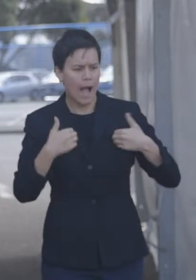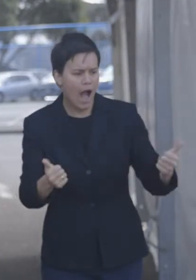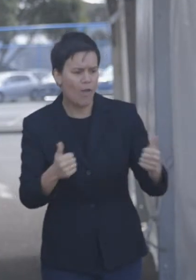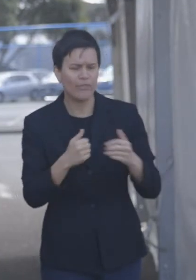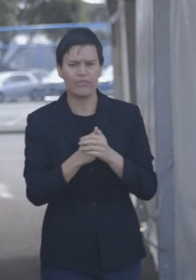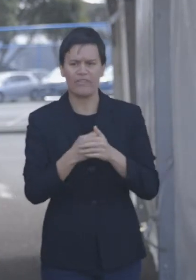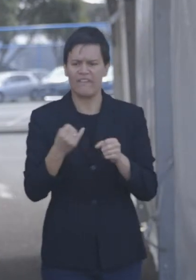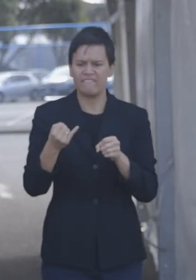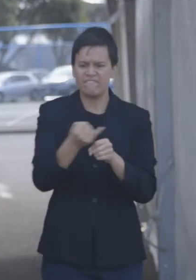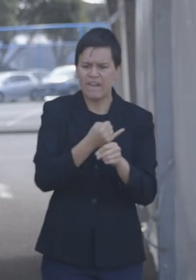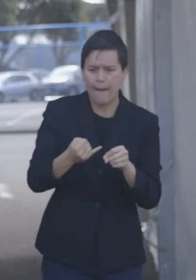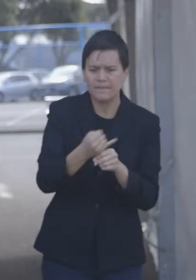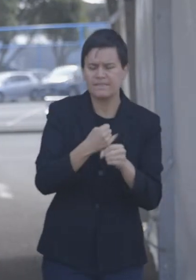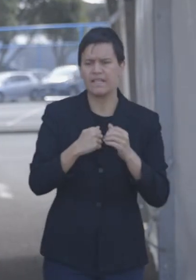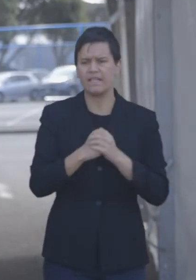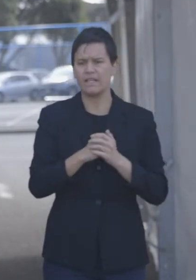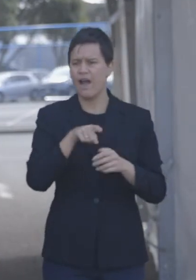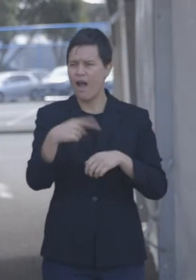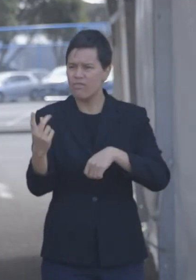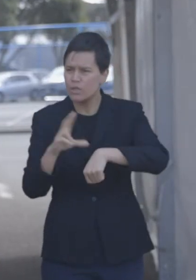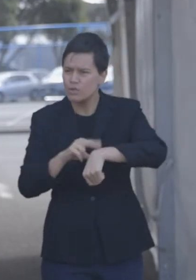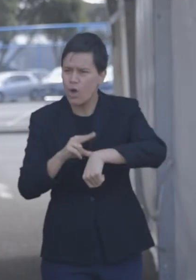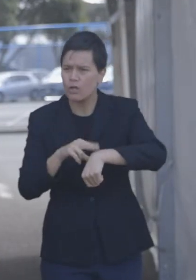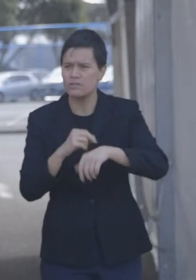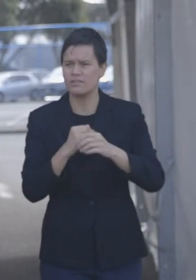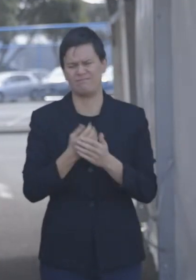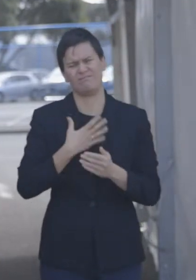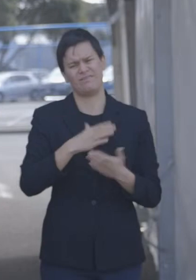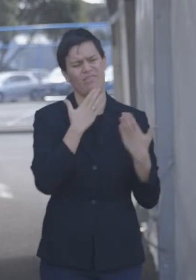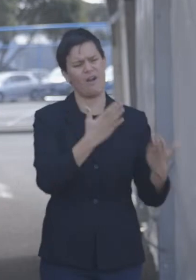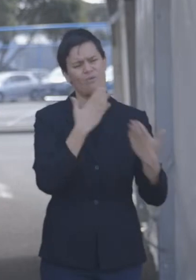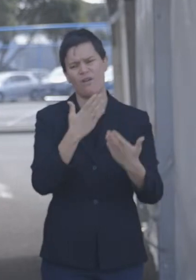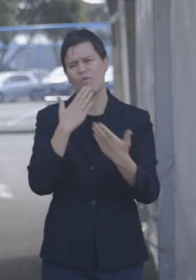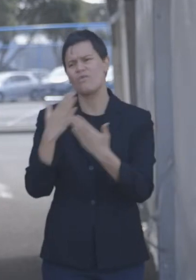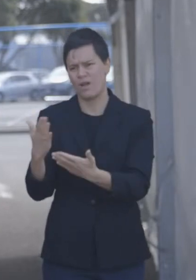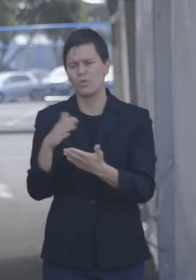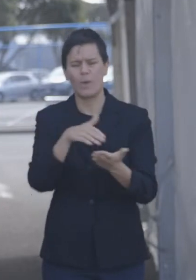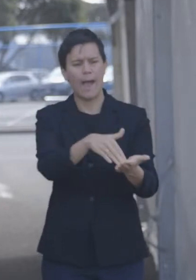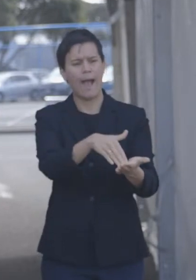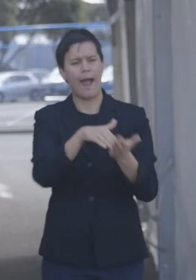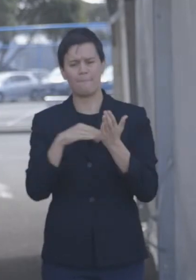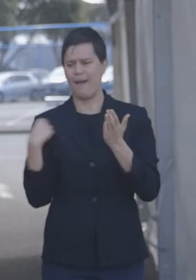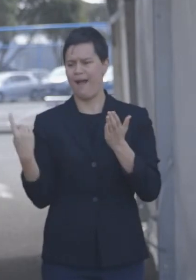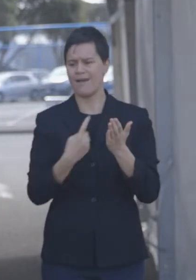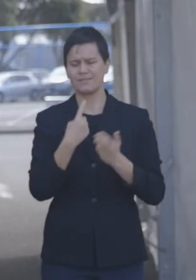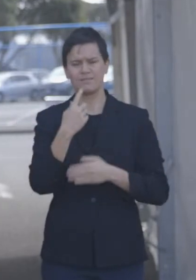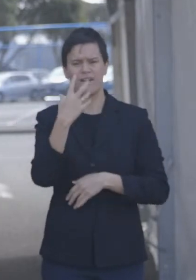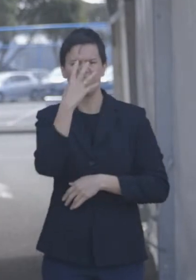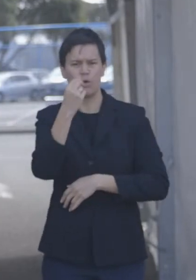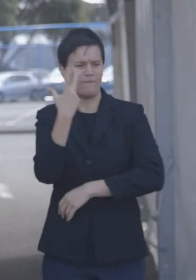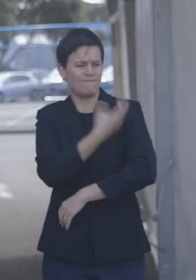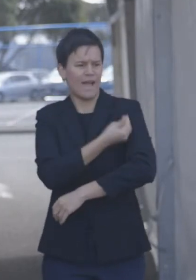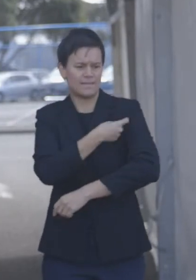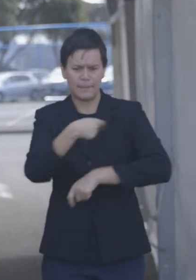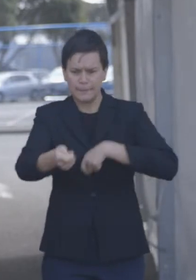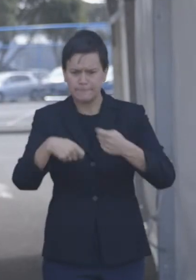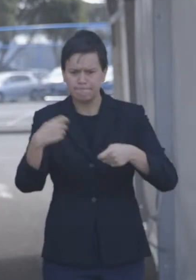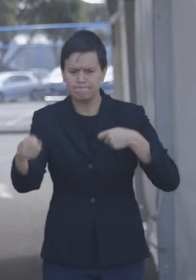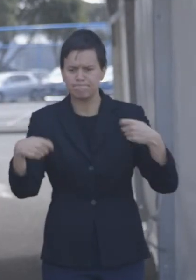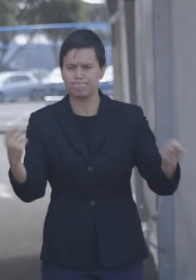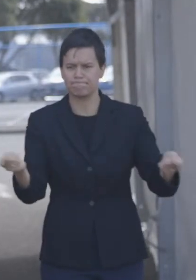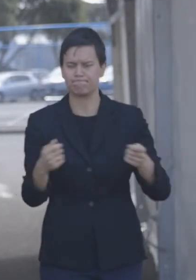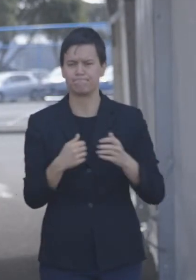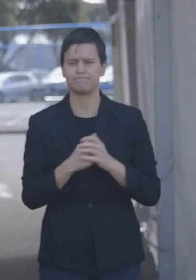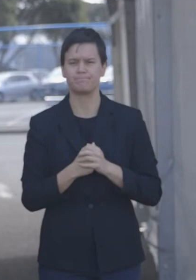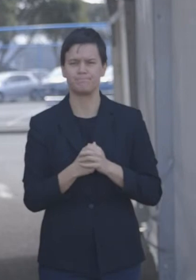on, who have contributed to that record high level of flu vaccine. There were some temporary supply disruptions at the peak